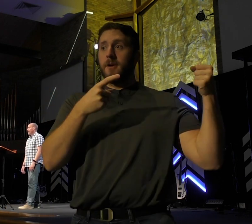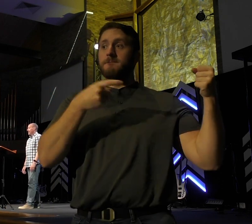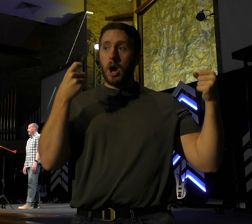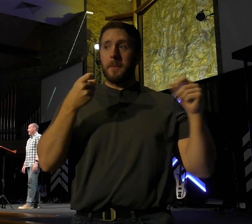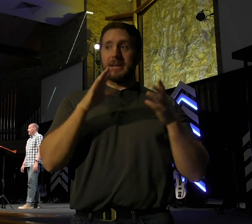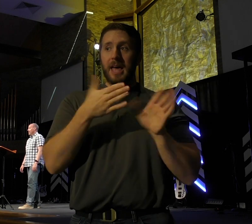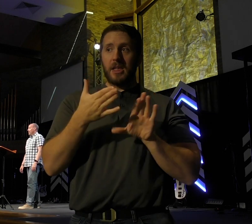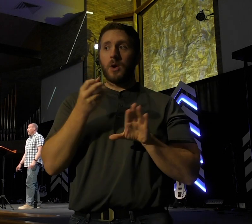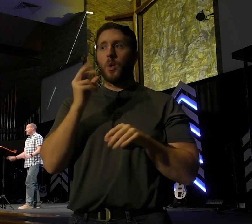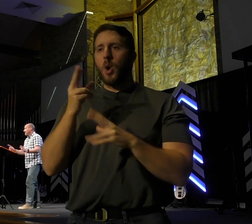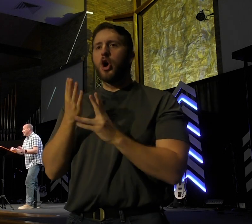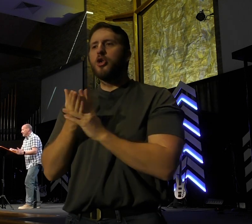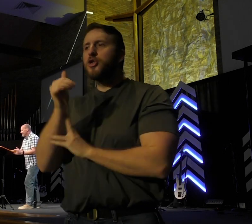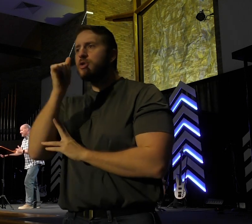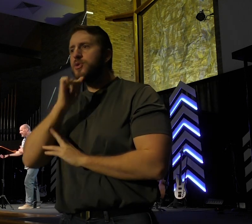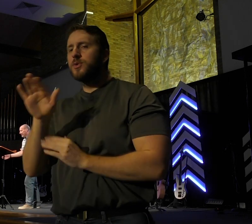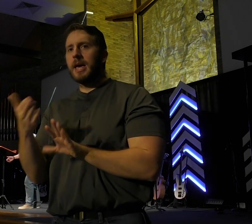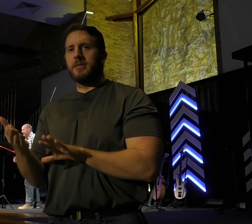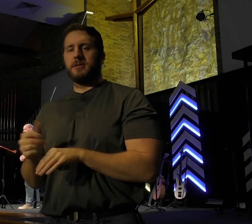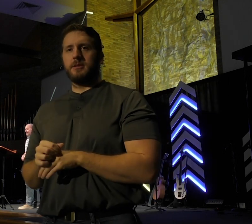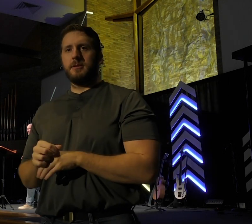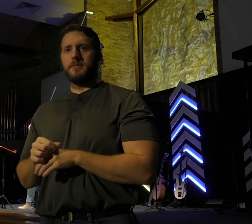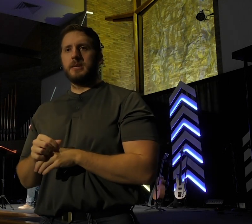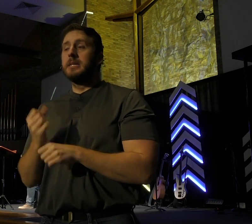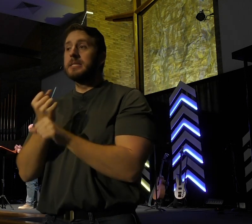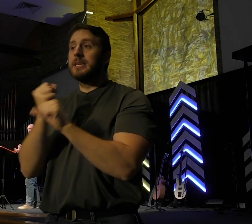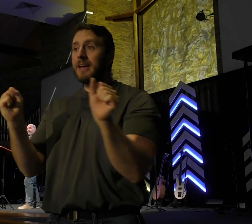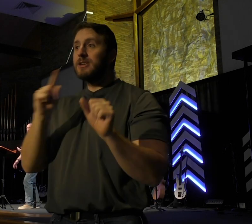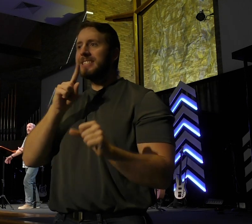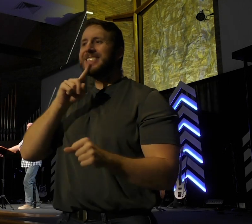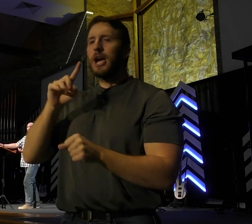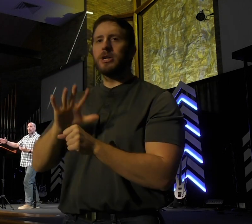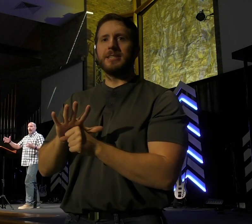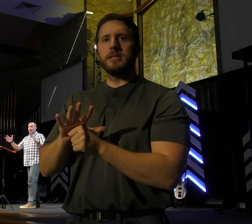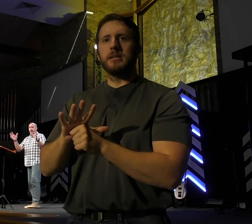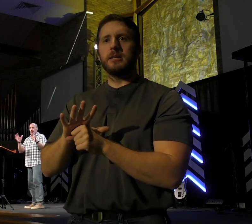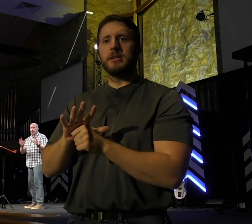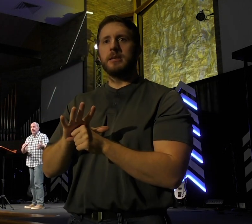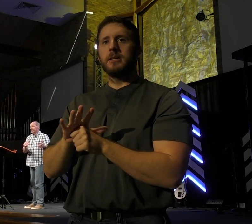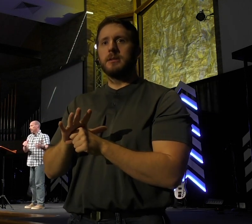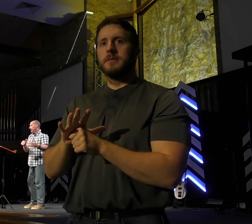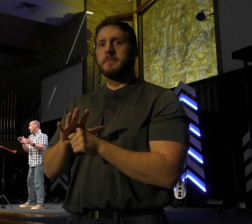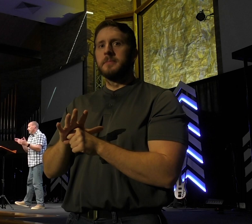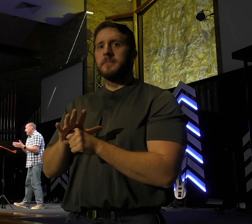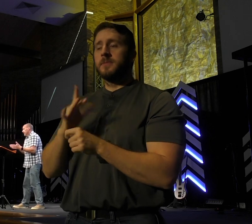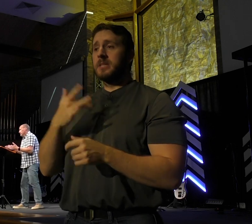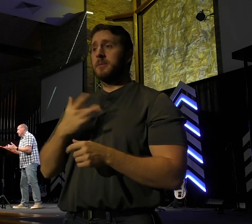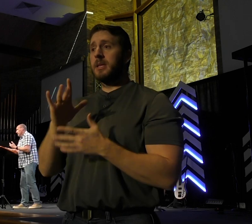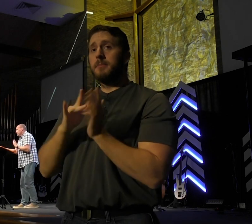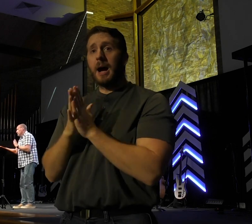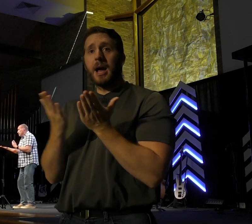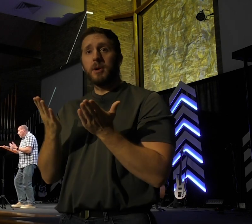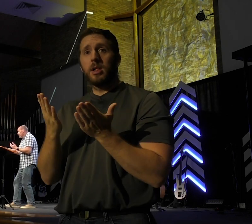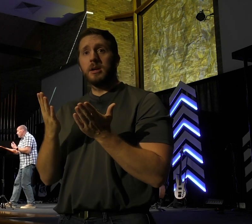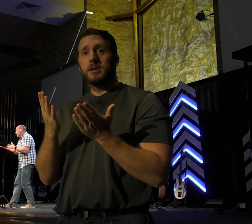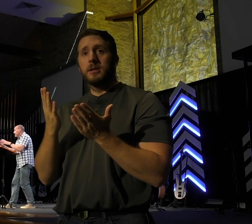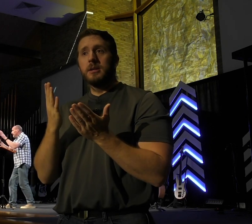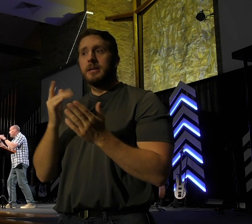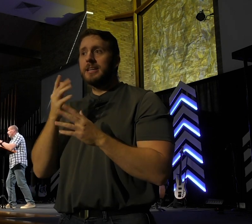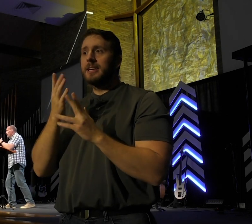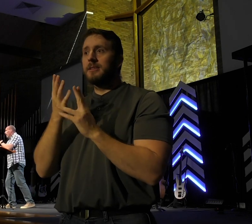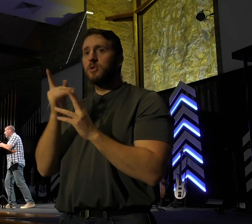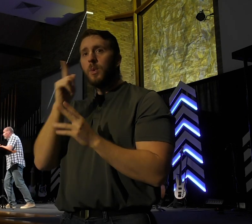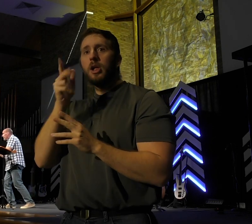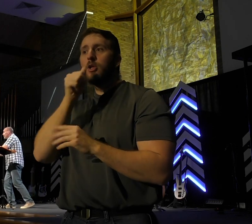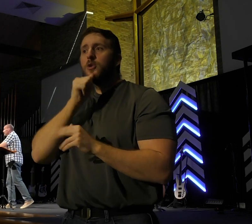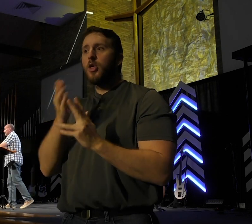death. But deliverance is guaranteed. God may get you around it, but usually in the Bible, he actually gets you through it. "Yea,